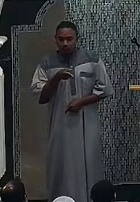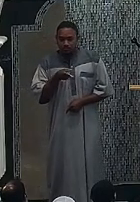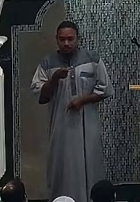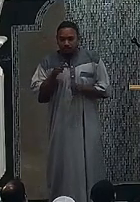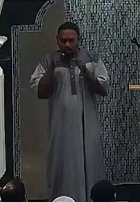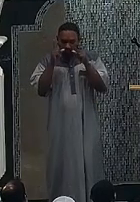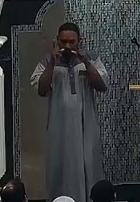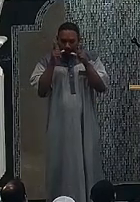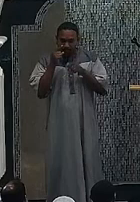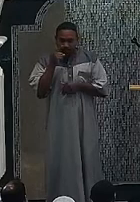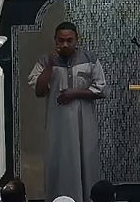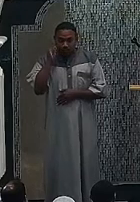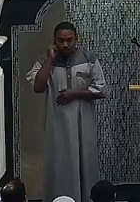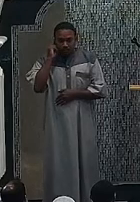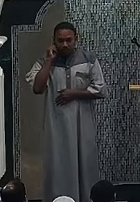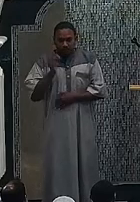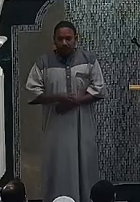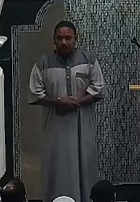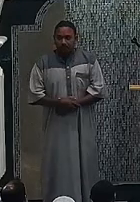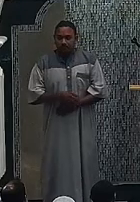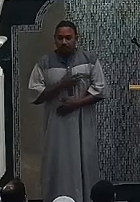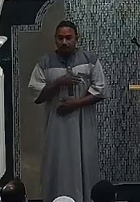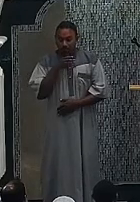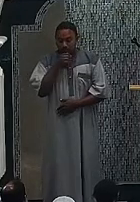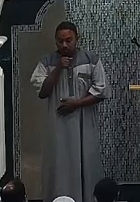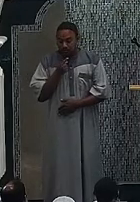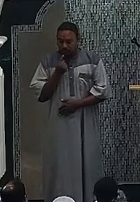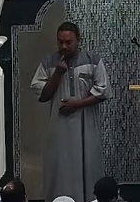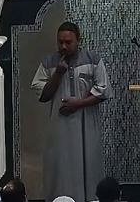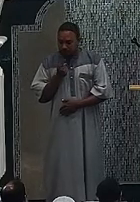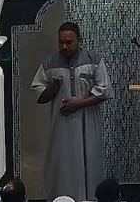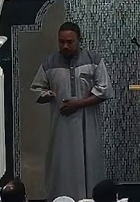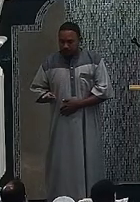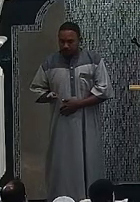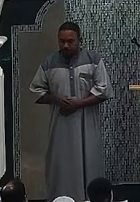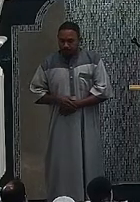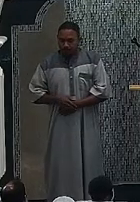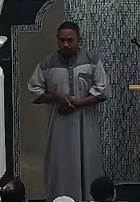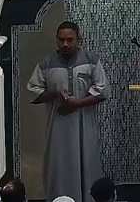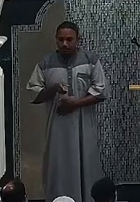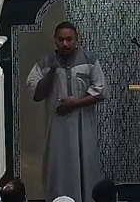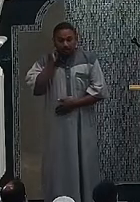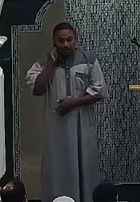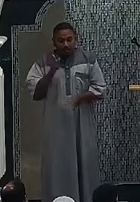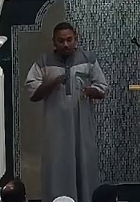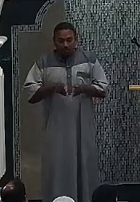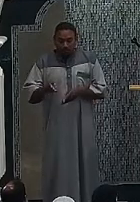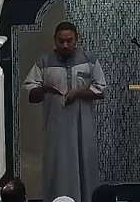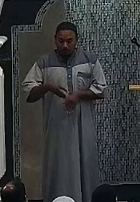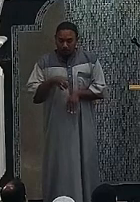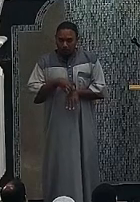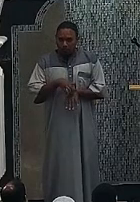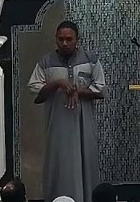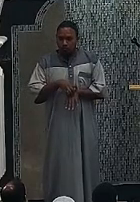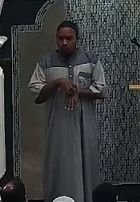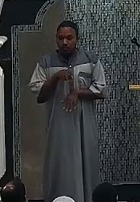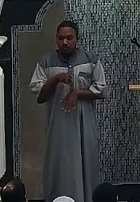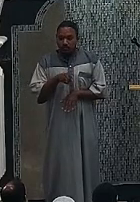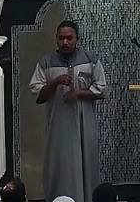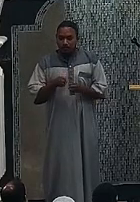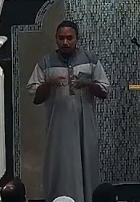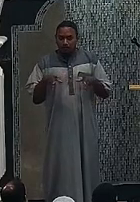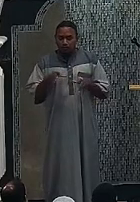Sheikh said earlier on, they come to the masajid on a Friday, which is the most important day in the week,